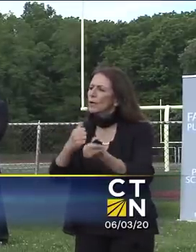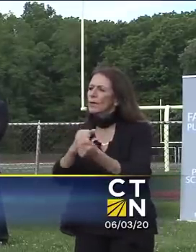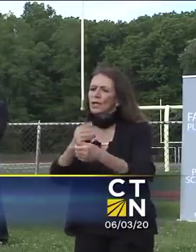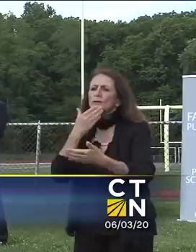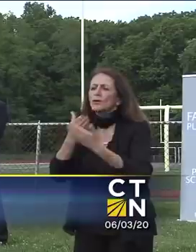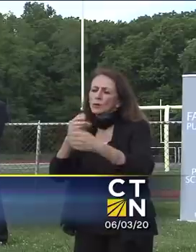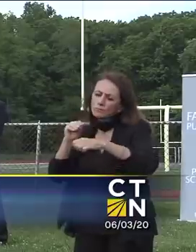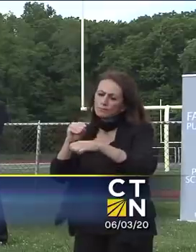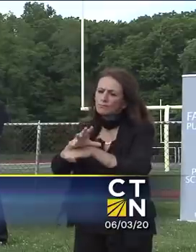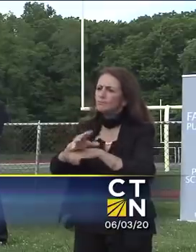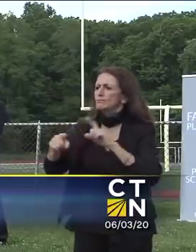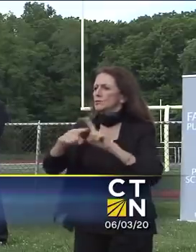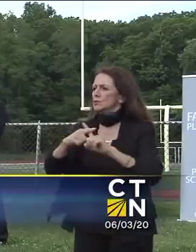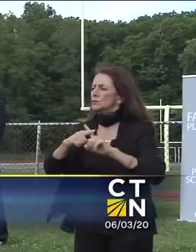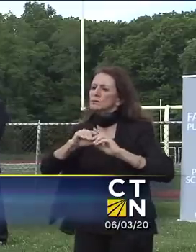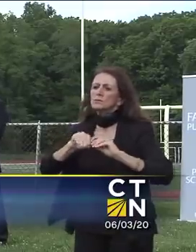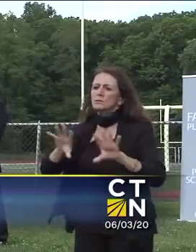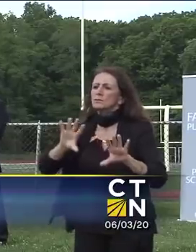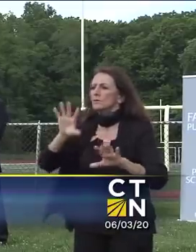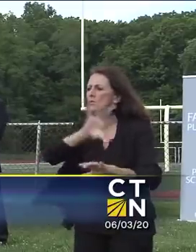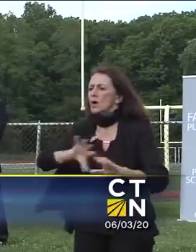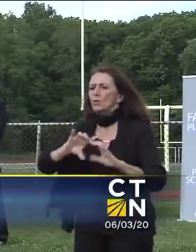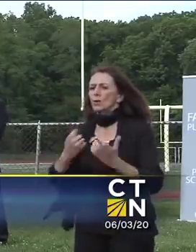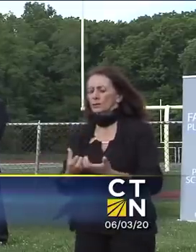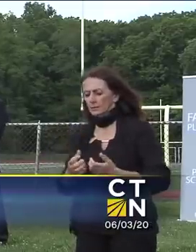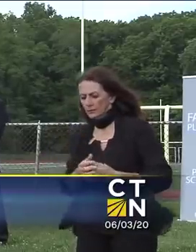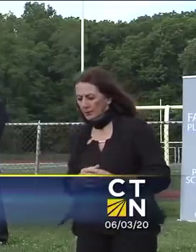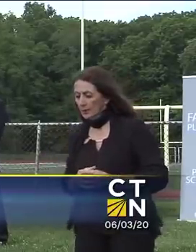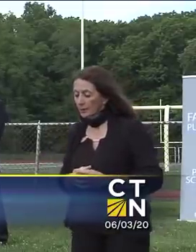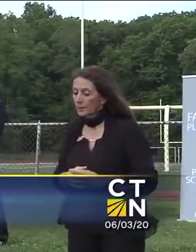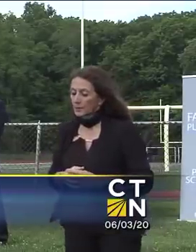in this world. Though, of course,